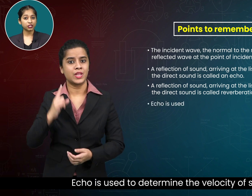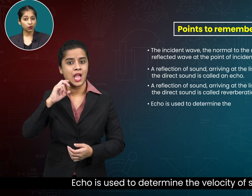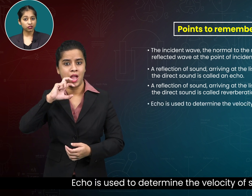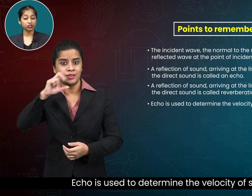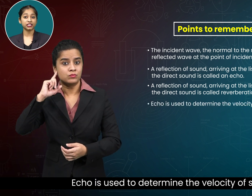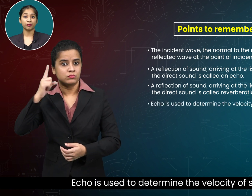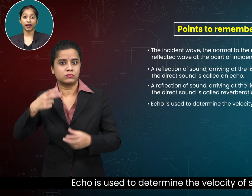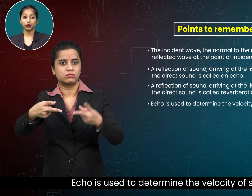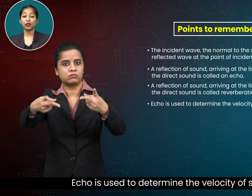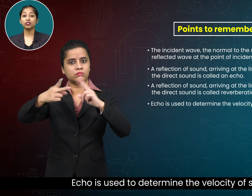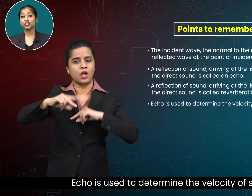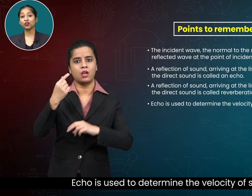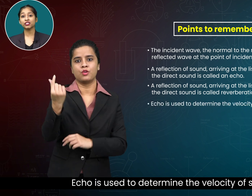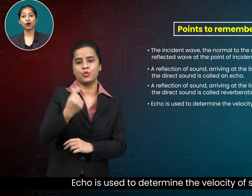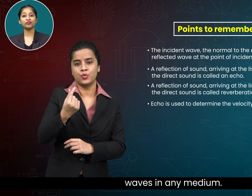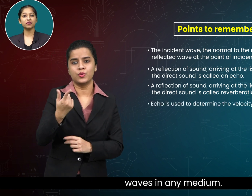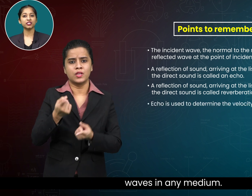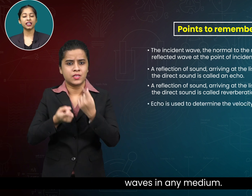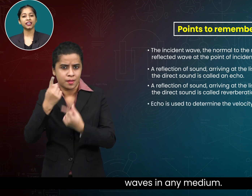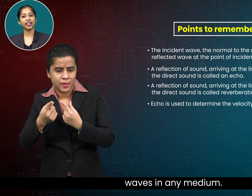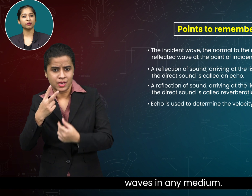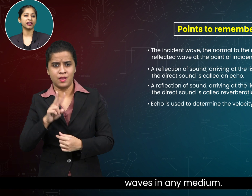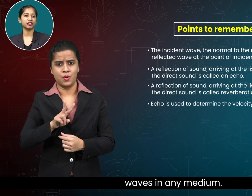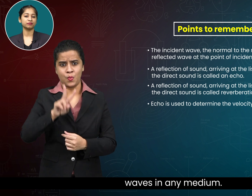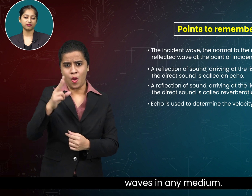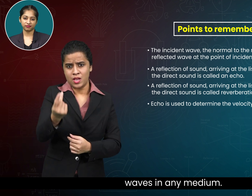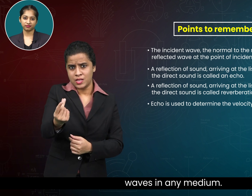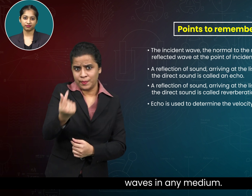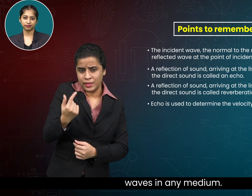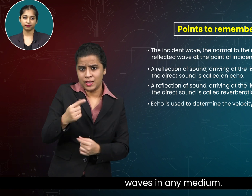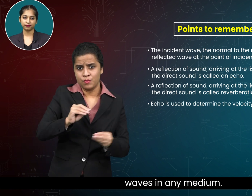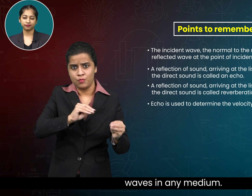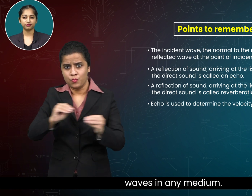Echo is used to determine the velocity of sound waves in any medium.